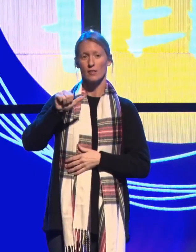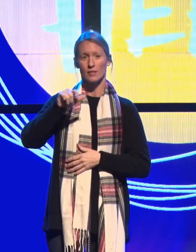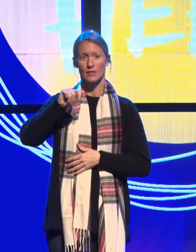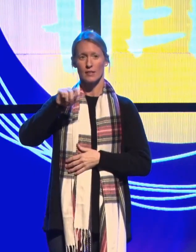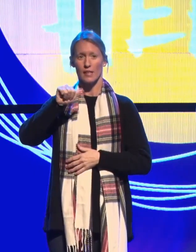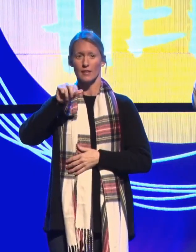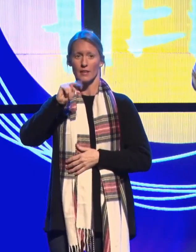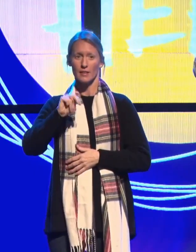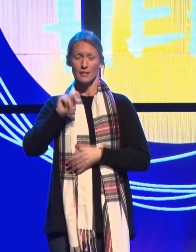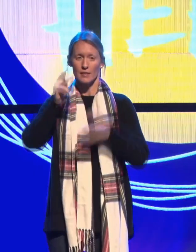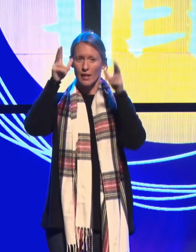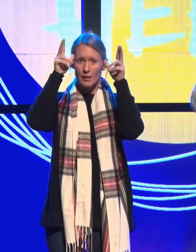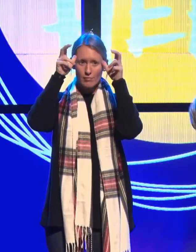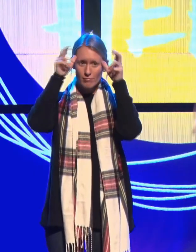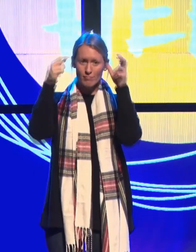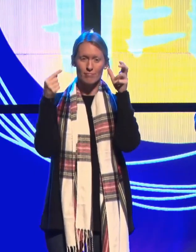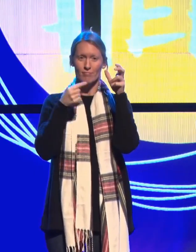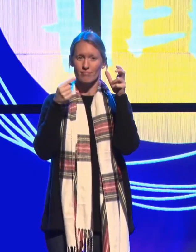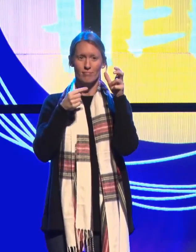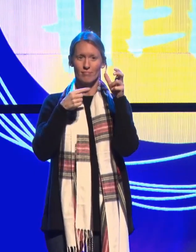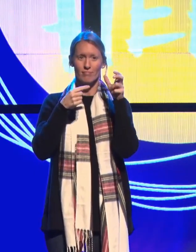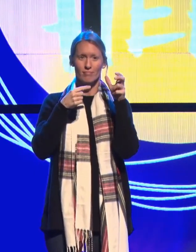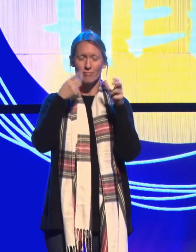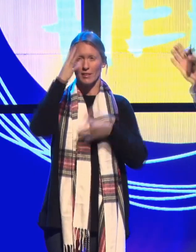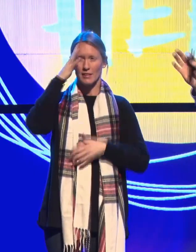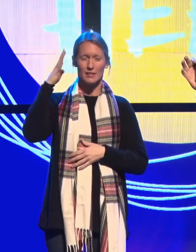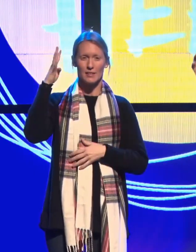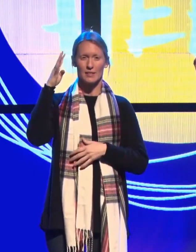the horns that lives in our fanciful world. I'm going to talk